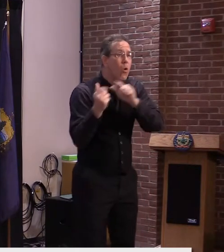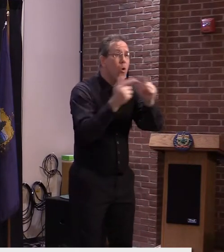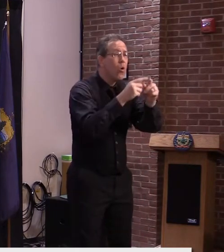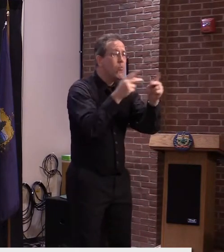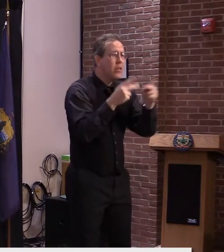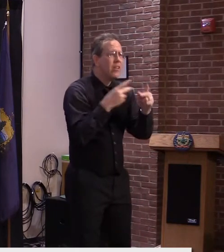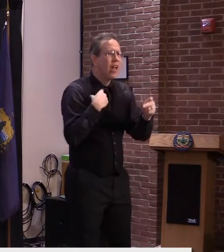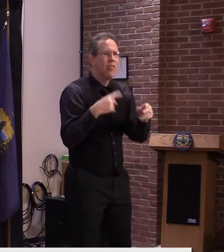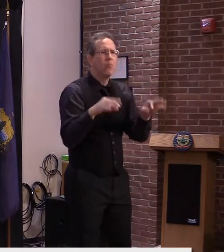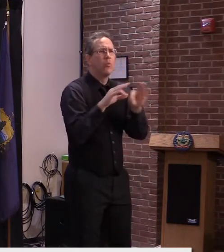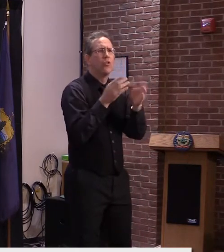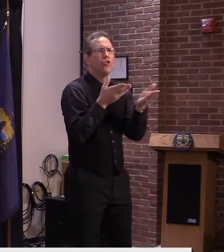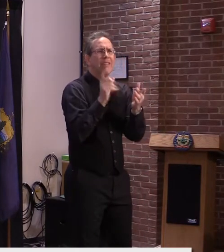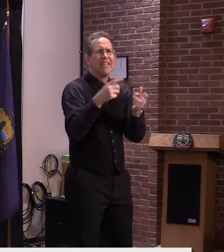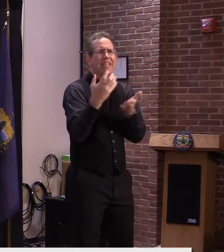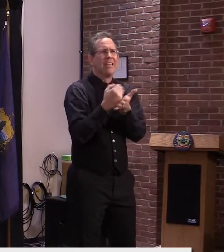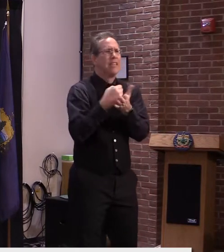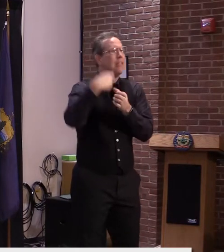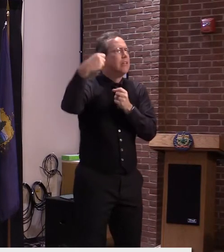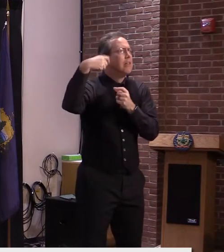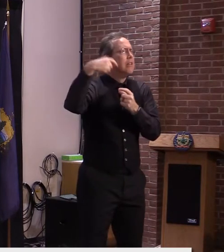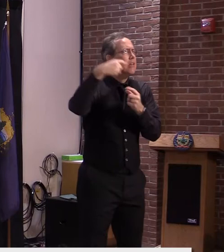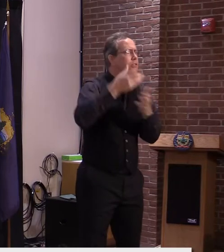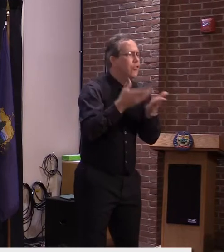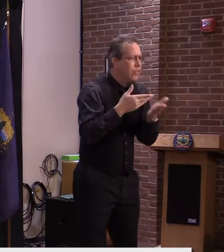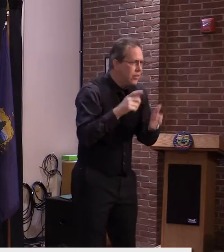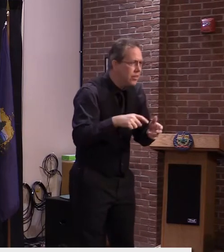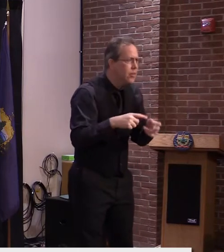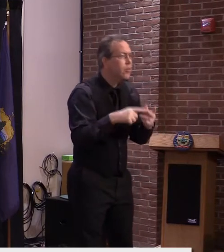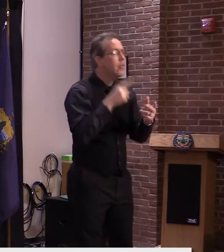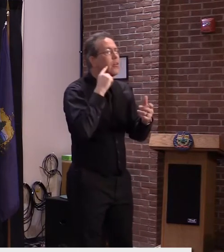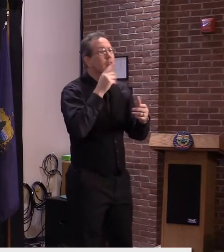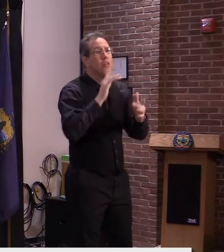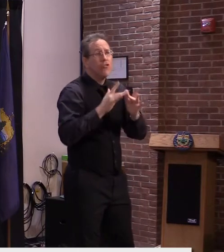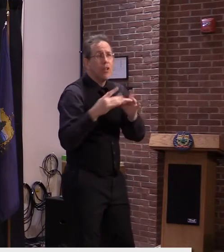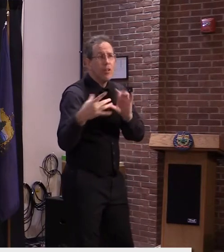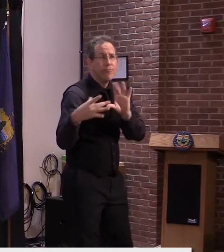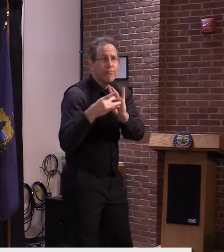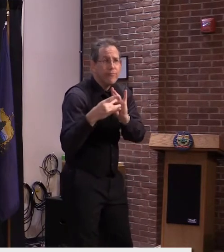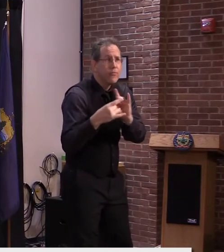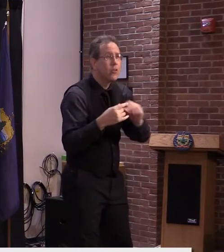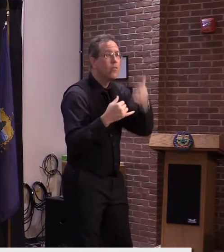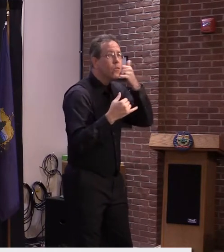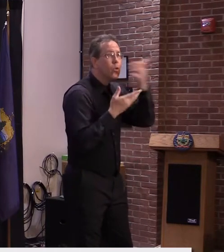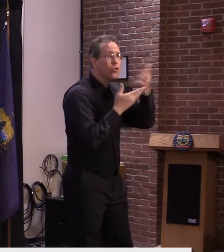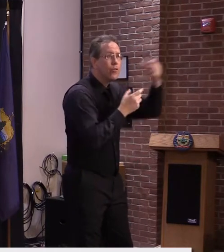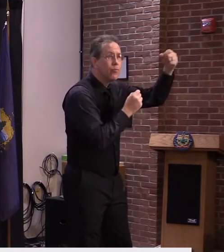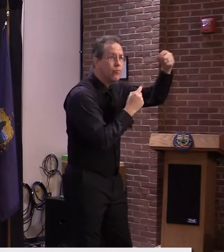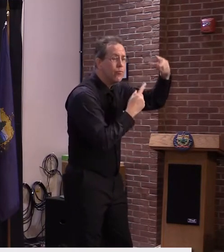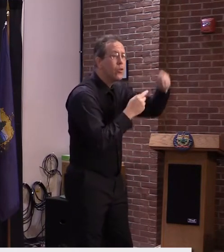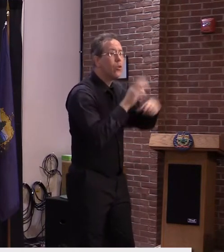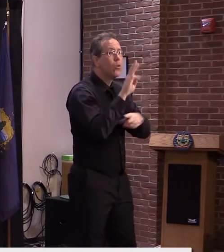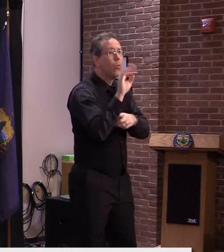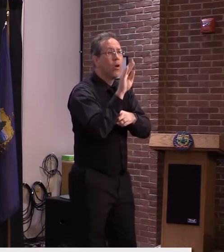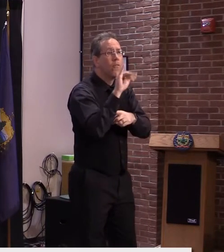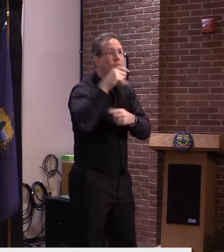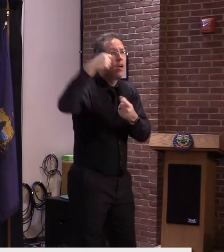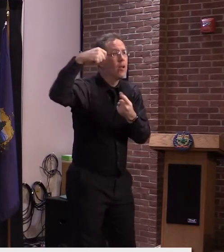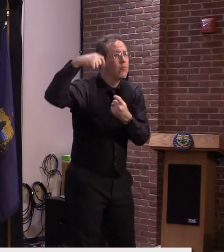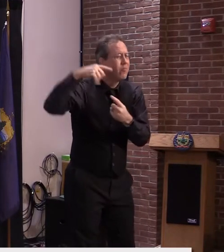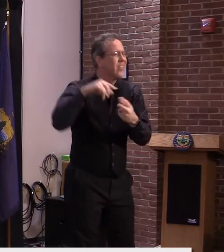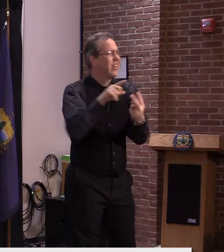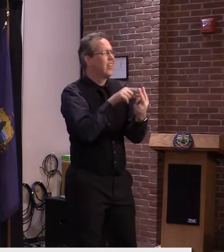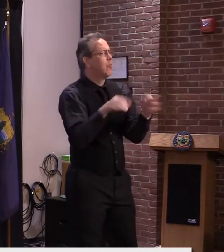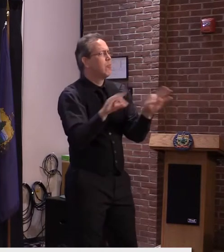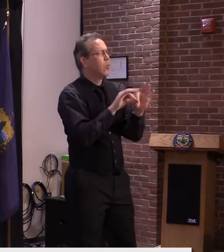high-quality modern infrastructure, such as broadband and other forms of digital connectivity. As you may know, the American Rescue